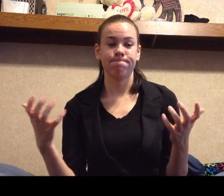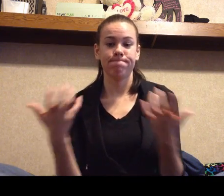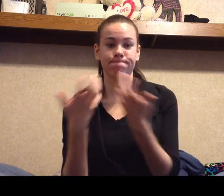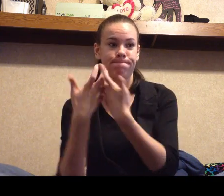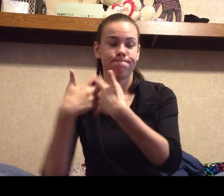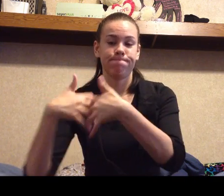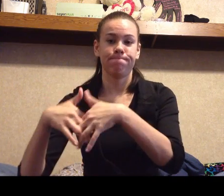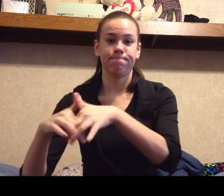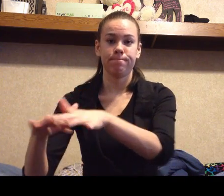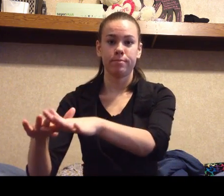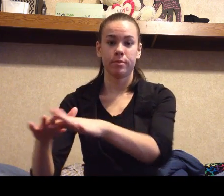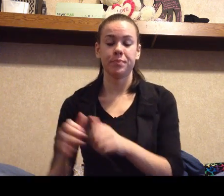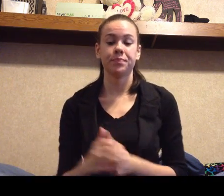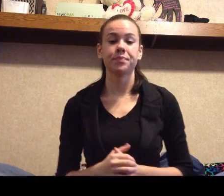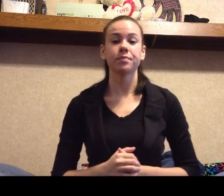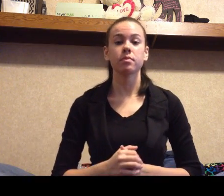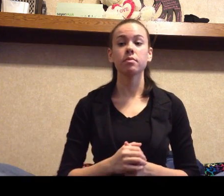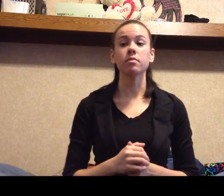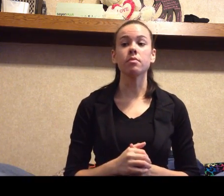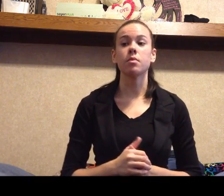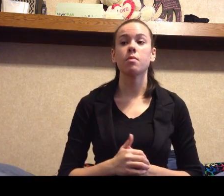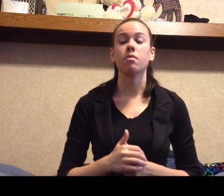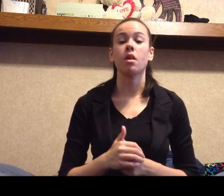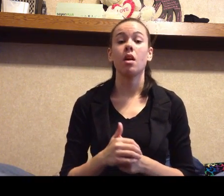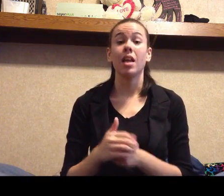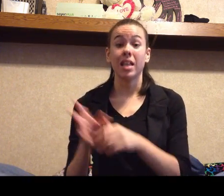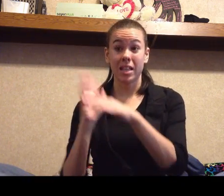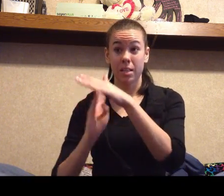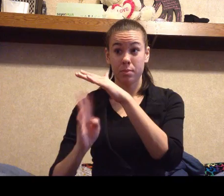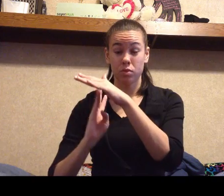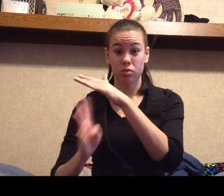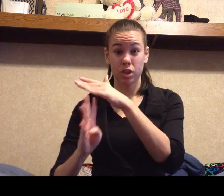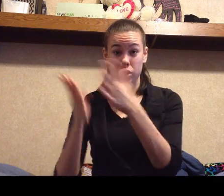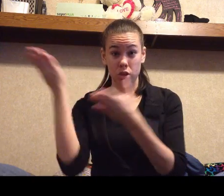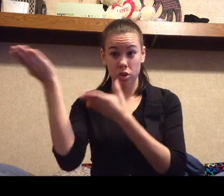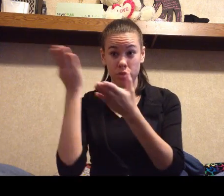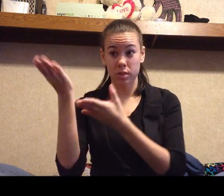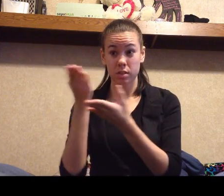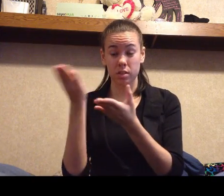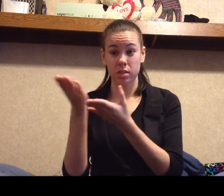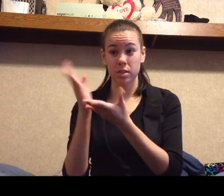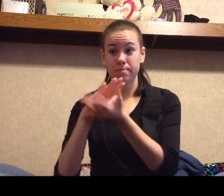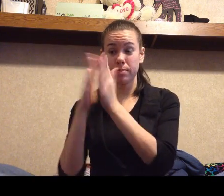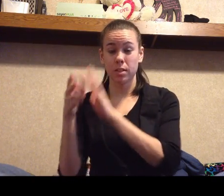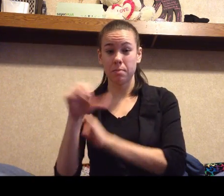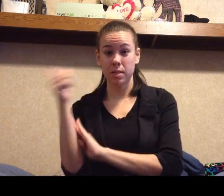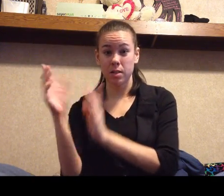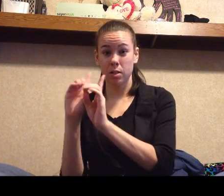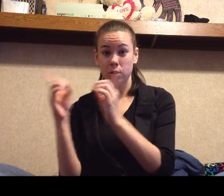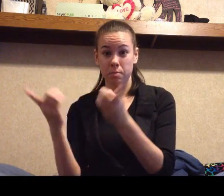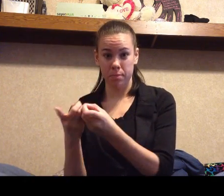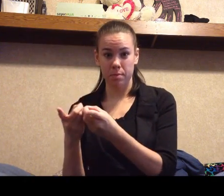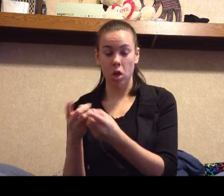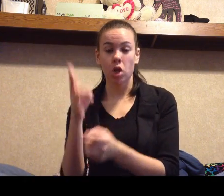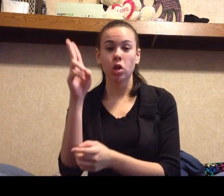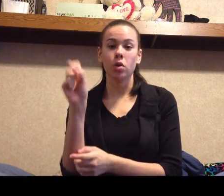Security, and the immigration service functions were placed into a separate department, U.S. Citizenship and